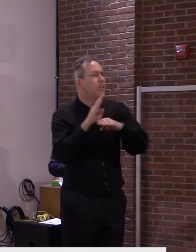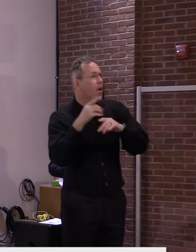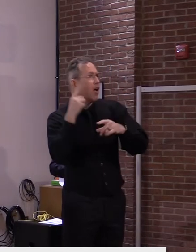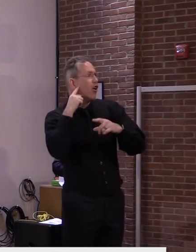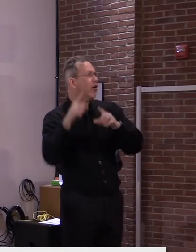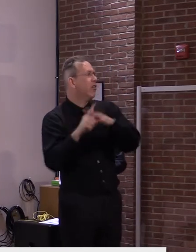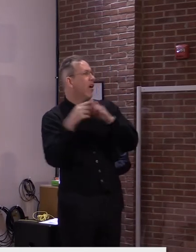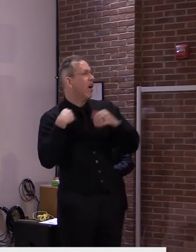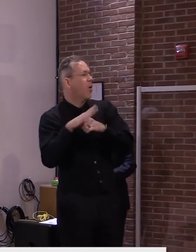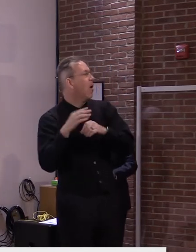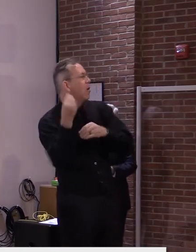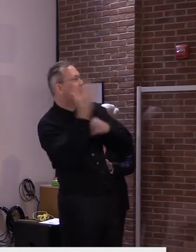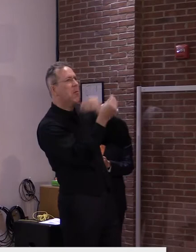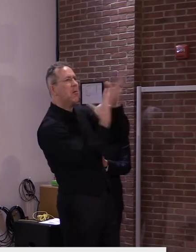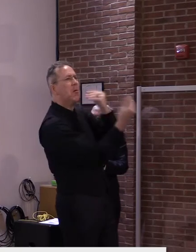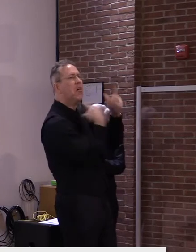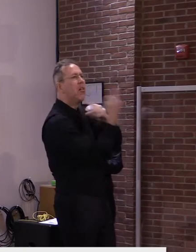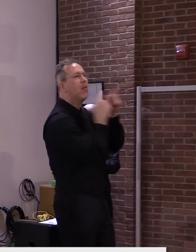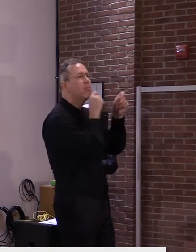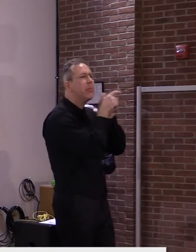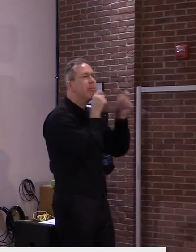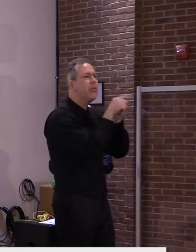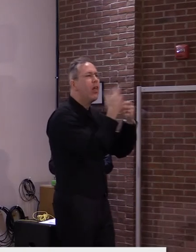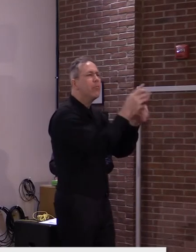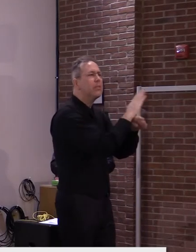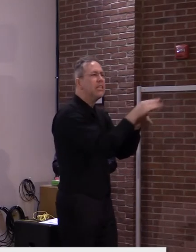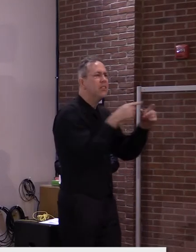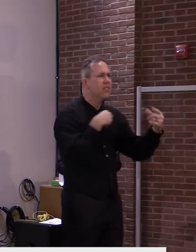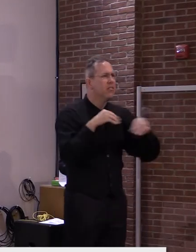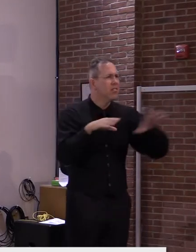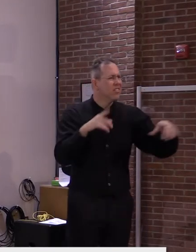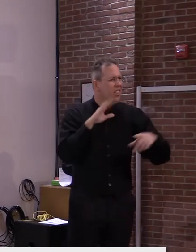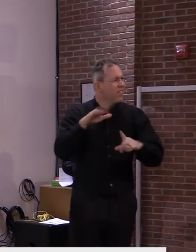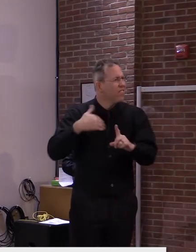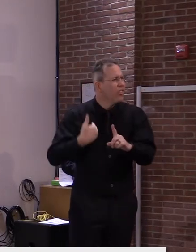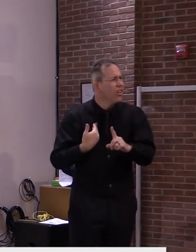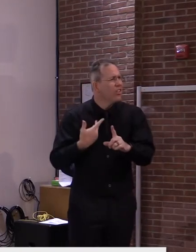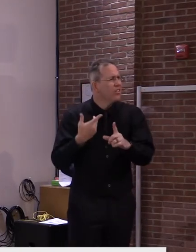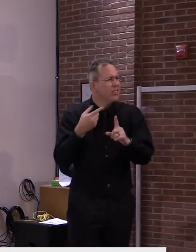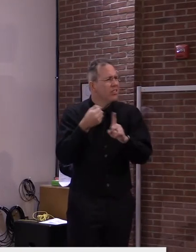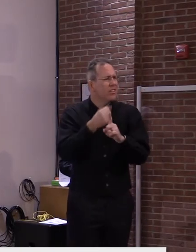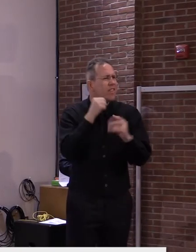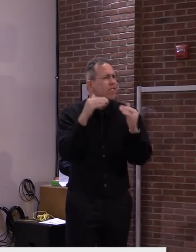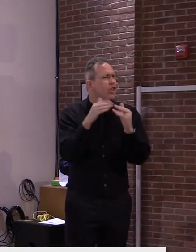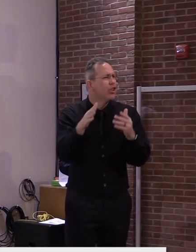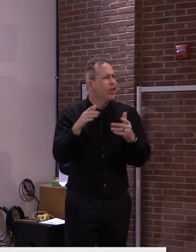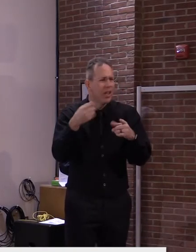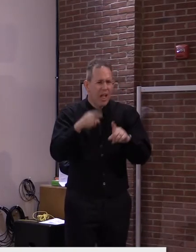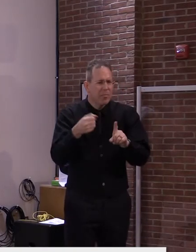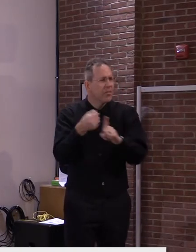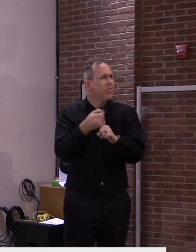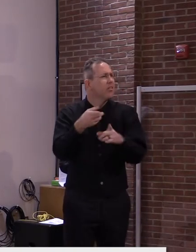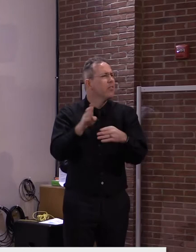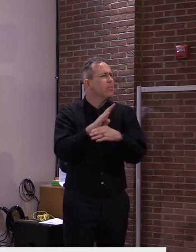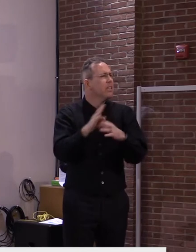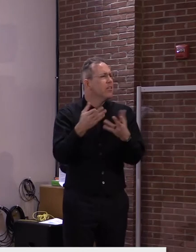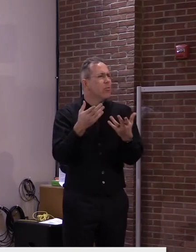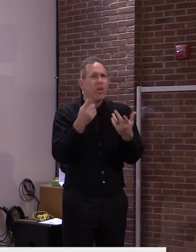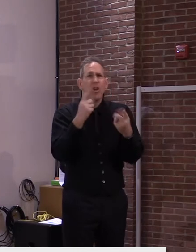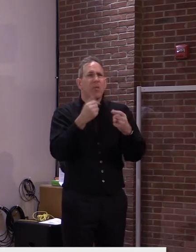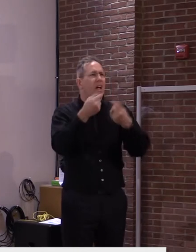of criticism that they didn't deserve just because they happen to have cases. We're also aware of